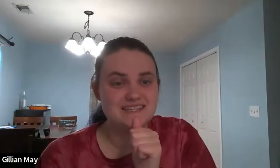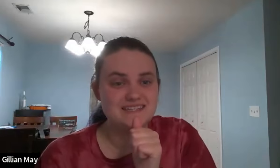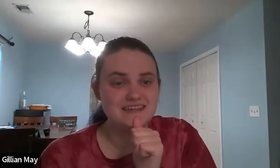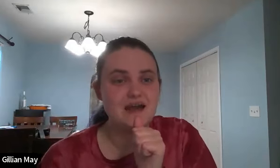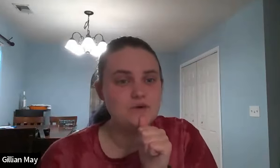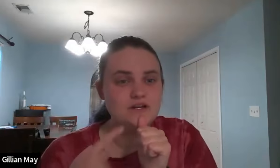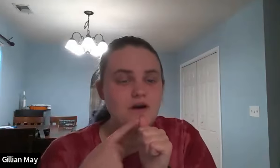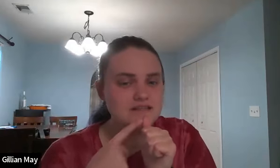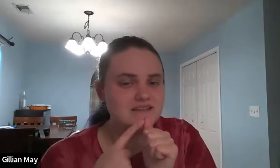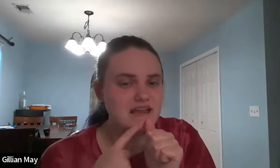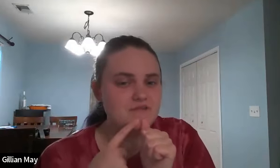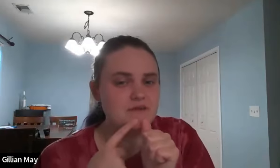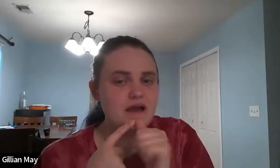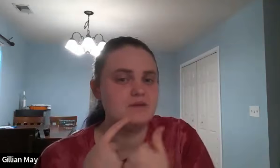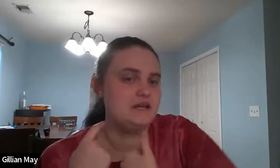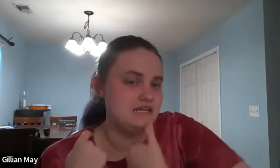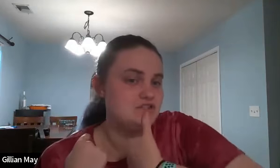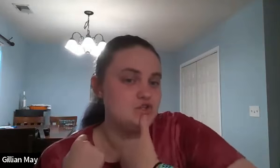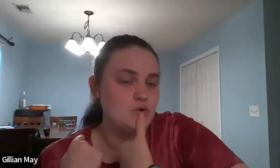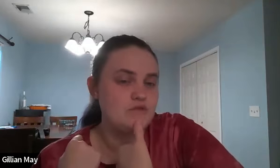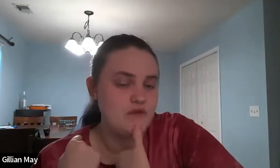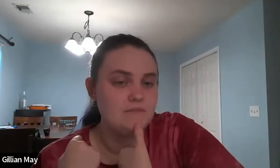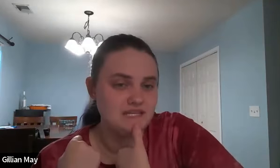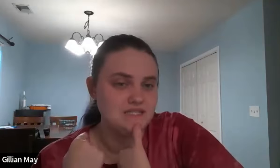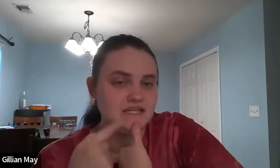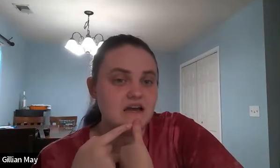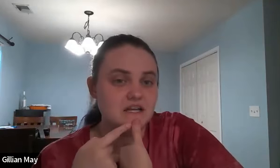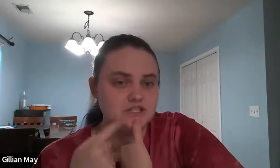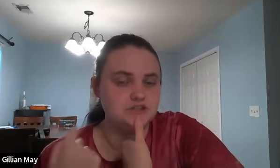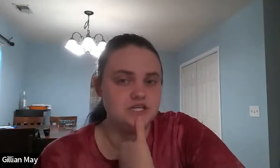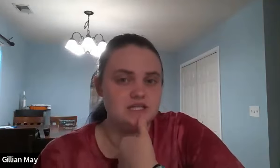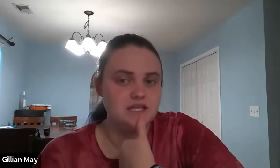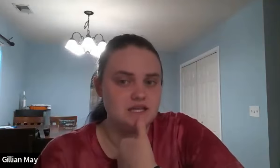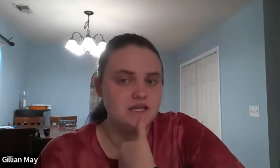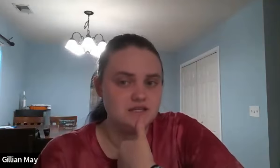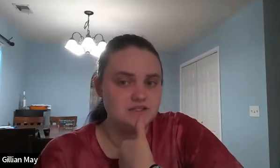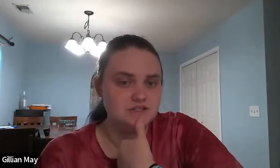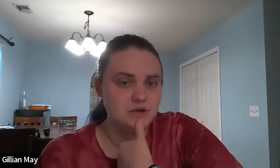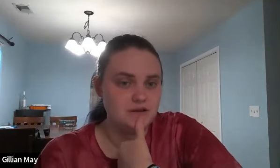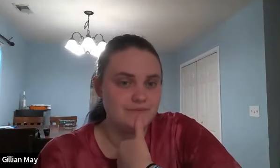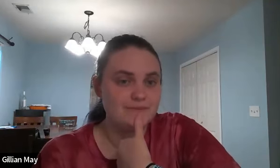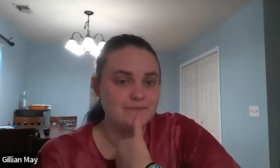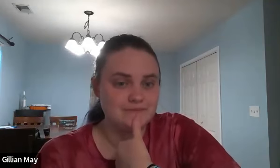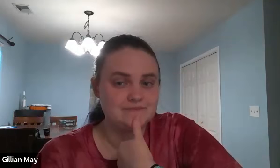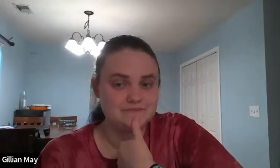this. Like I would constantly have it at the back, but it's your thumb needs to like touch your chin. Strawberry.